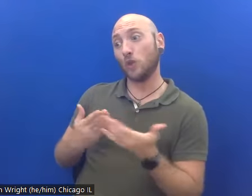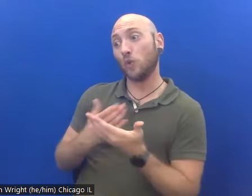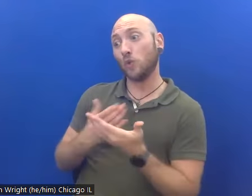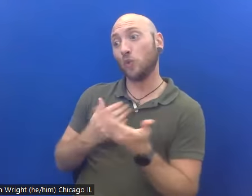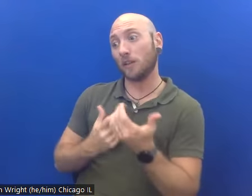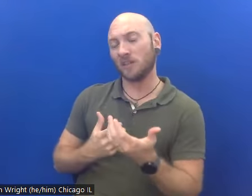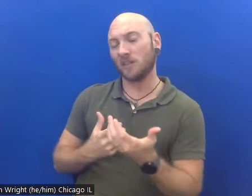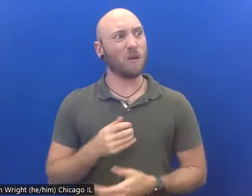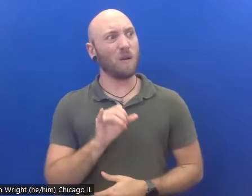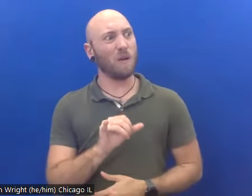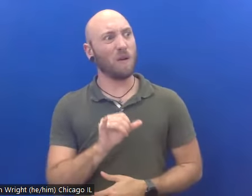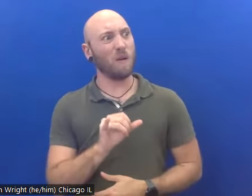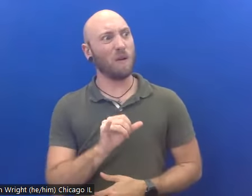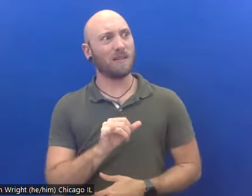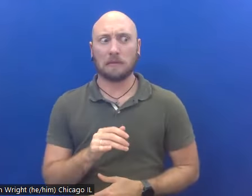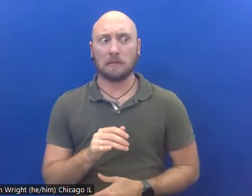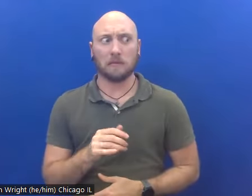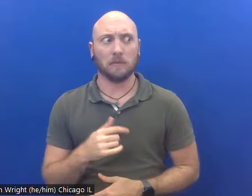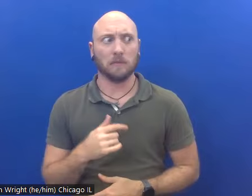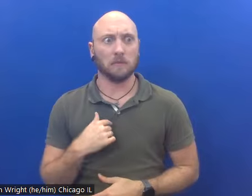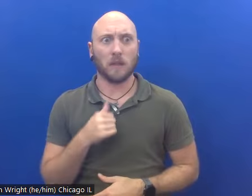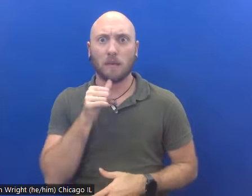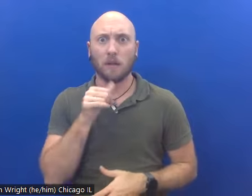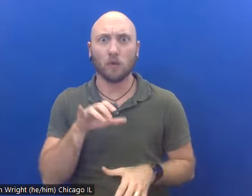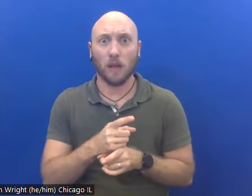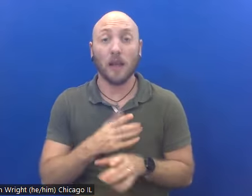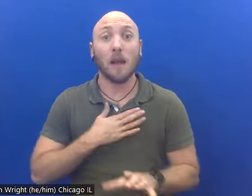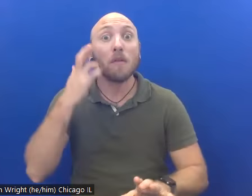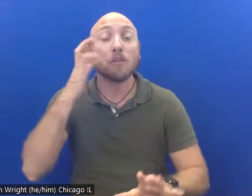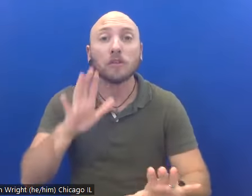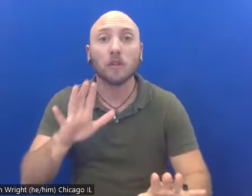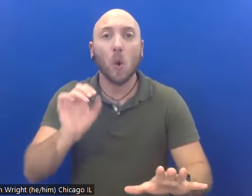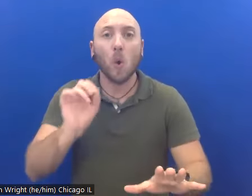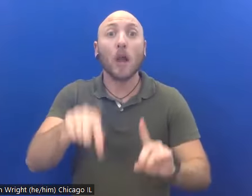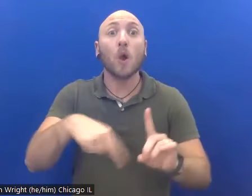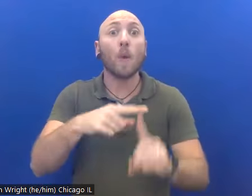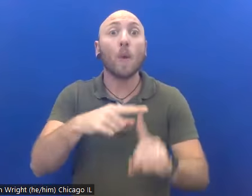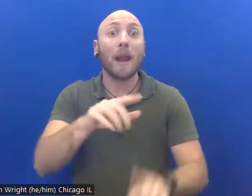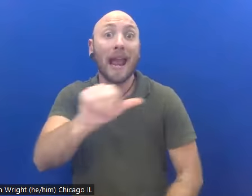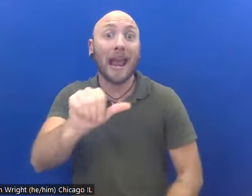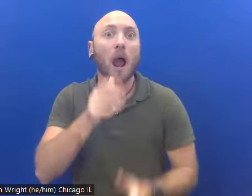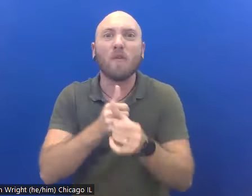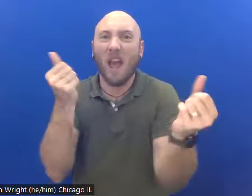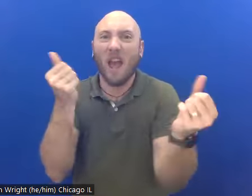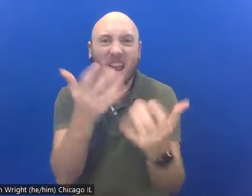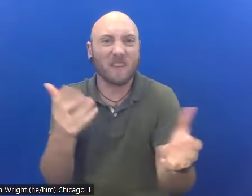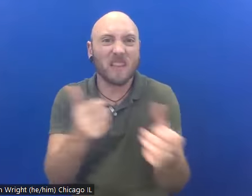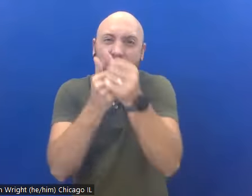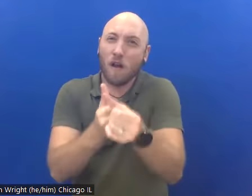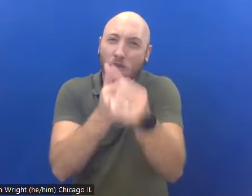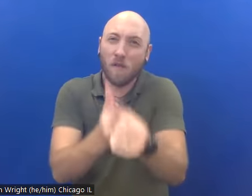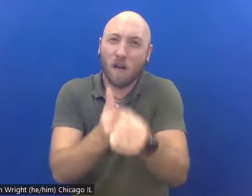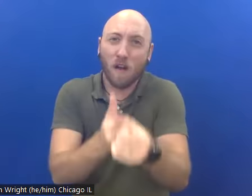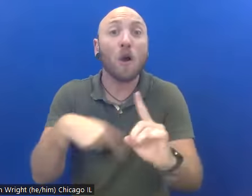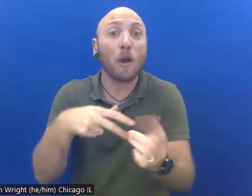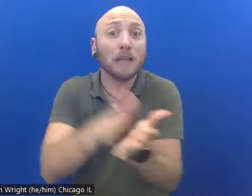this thing right, right? My whole rationale is I'm going to do everything they ask of me. And when it doesn't work, it's your fault. And already I'm not doing everything you asked me. So I